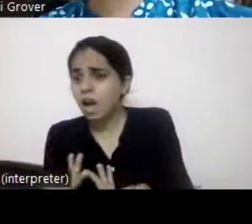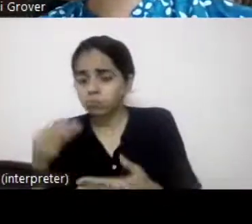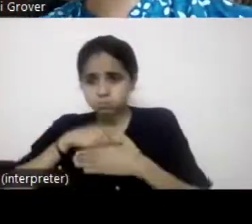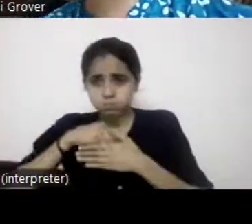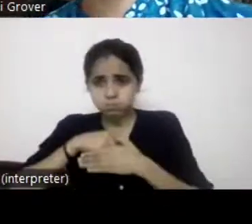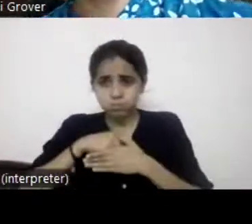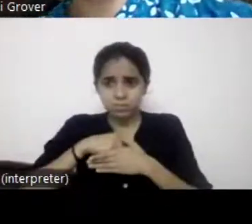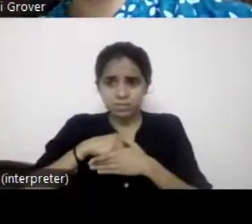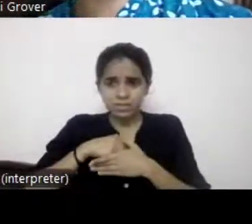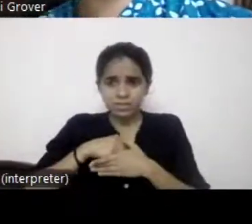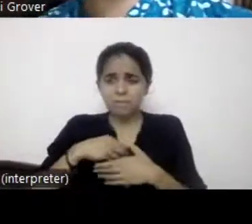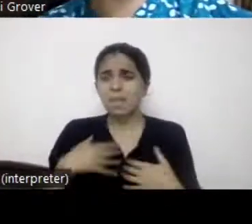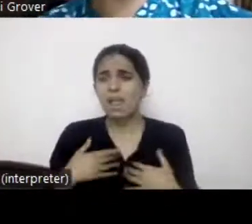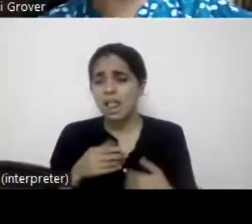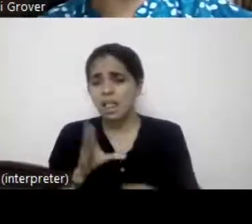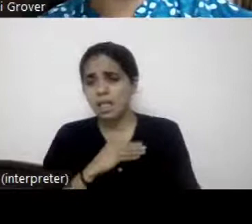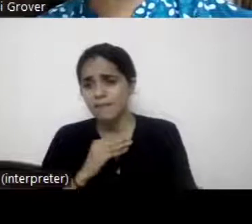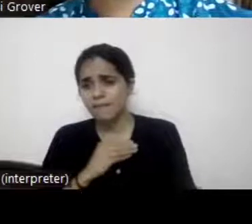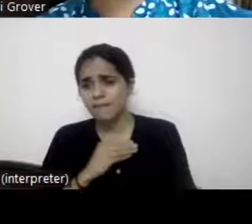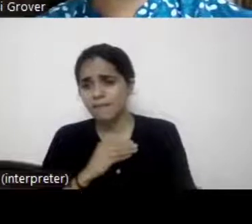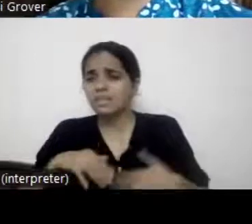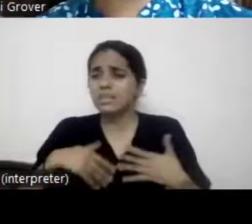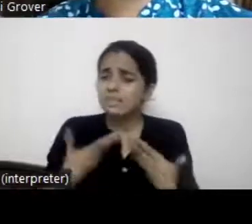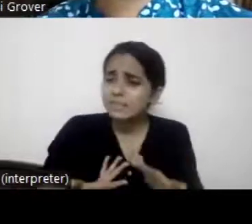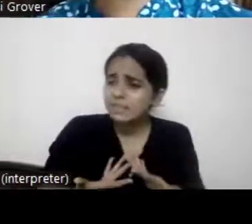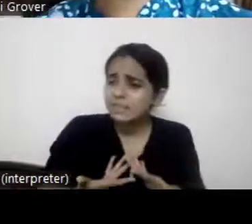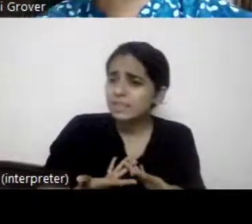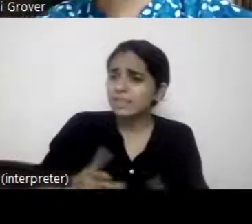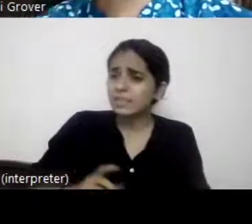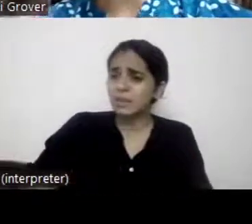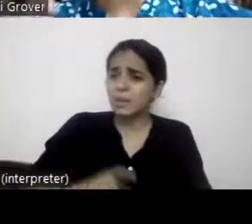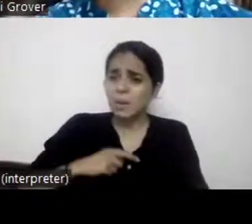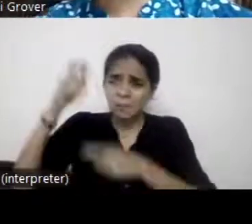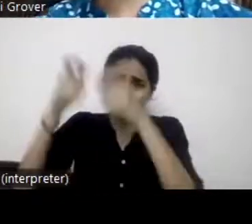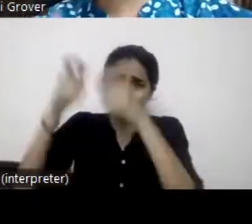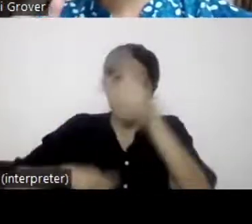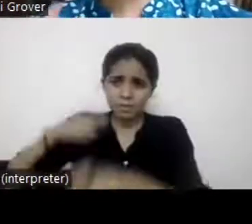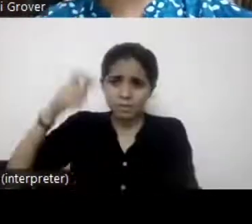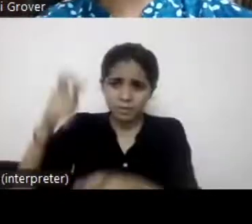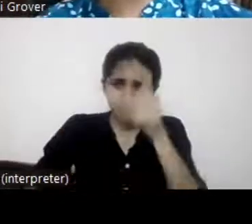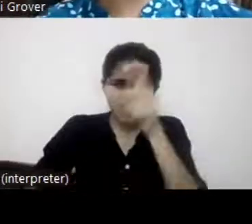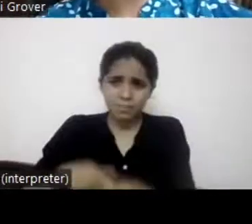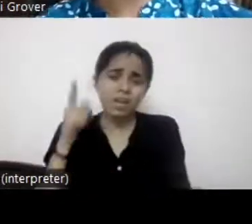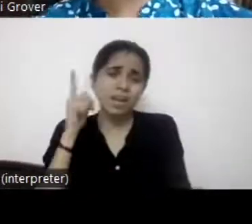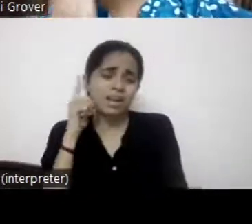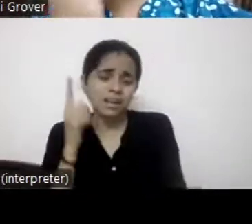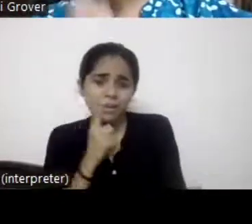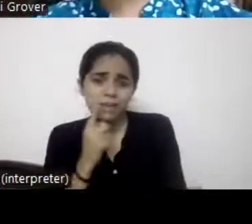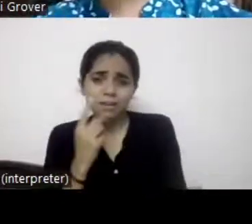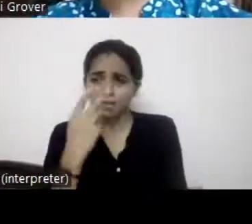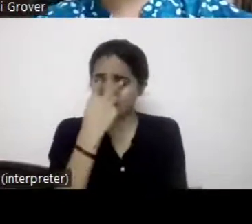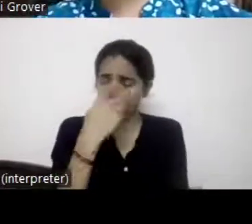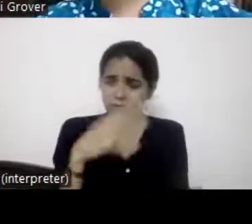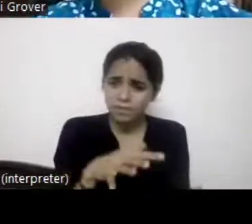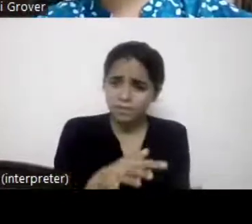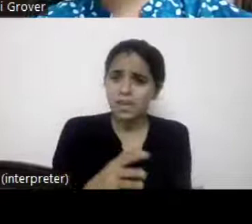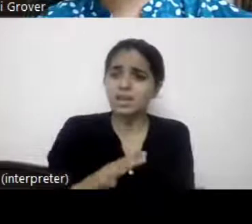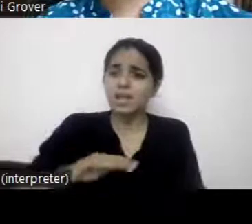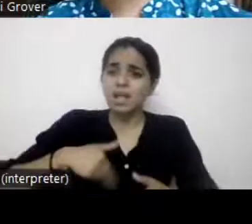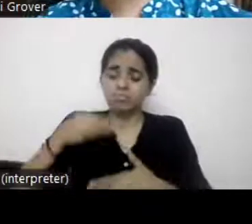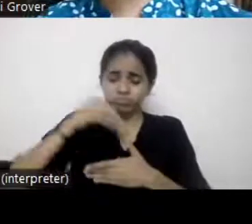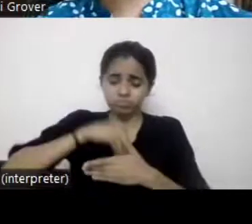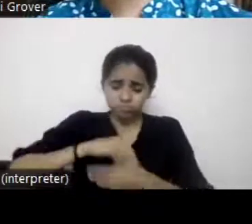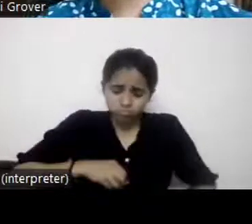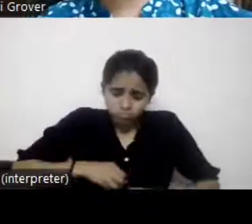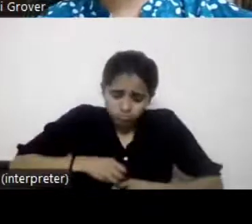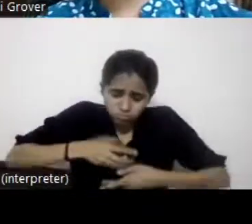as dysconscious autism. How these people who are deaf or blind, how they internalize